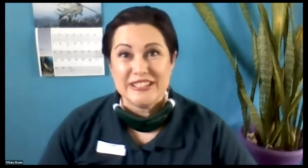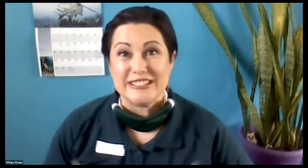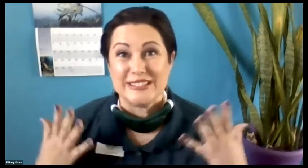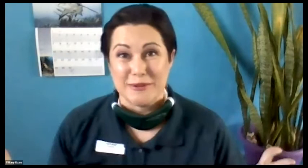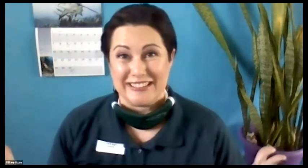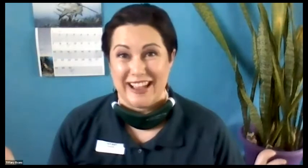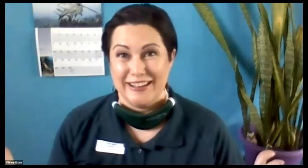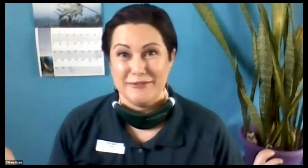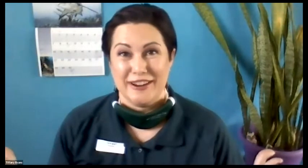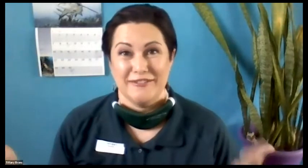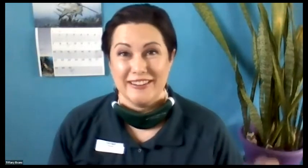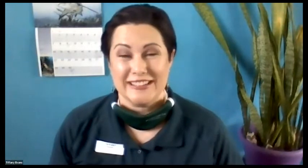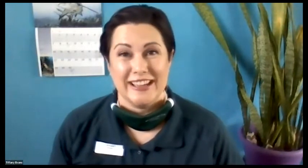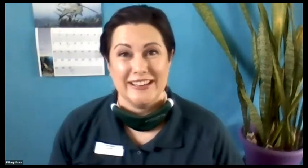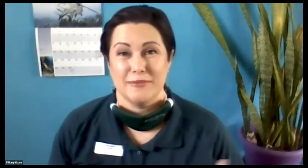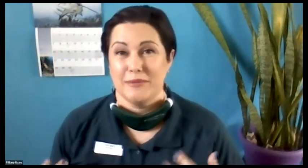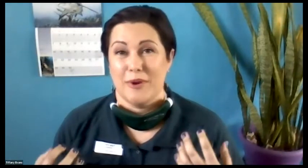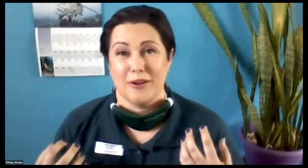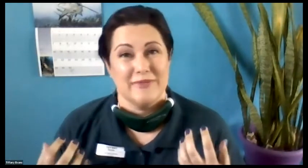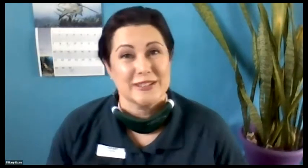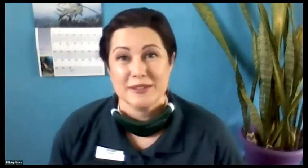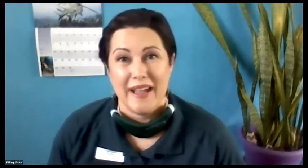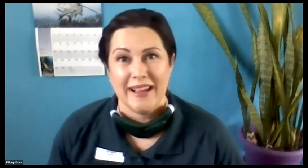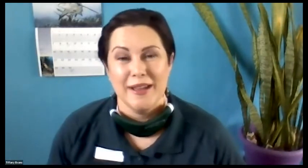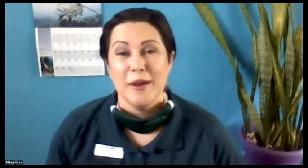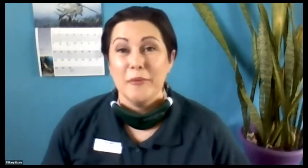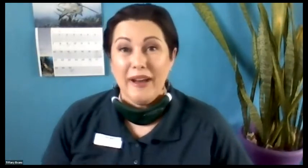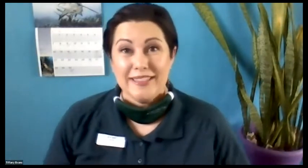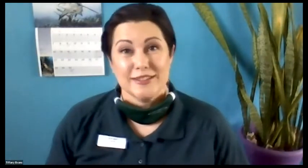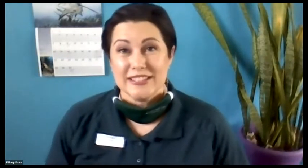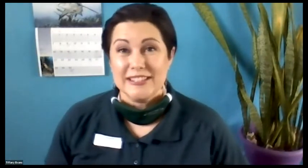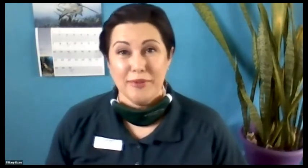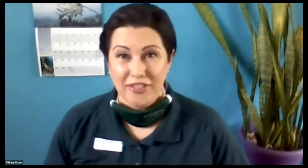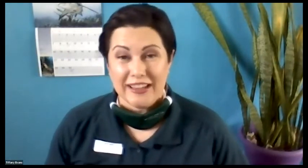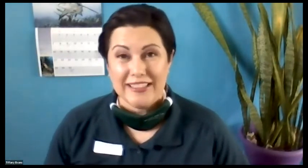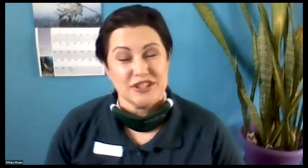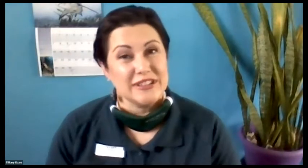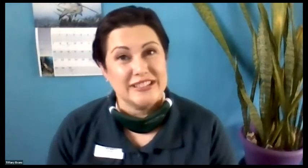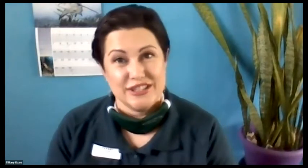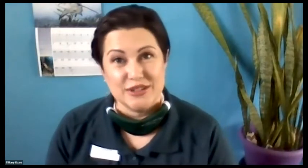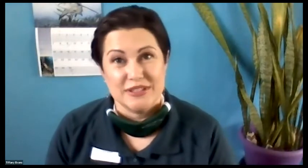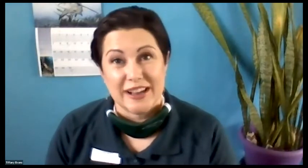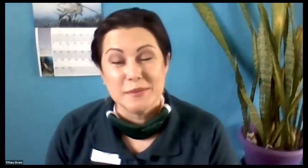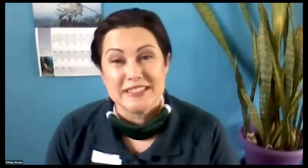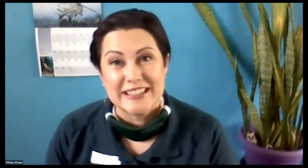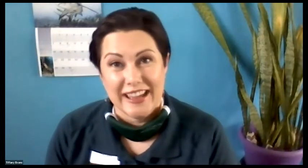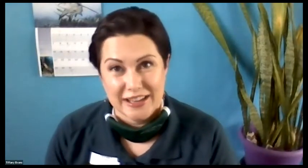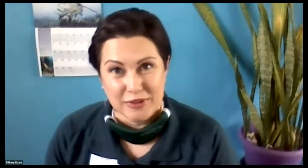so exciting. We are very excited to be able to welcome visitors back, but there's a simple thing that you need to do to come see the animals.